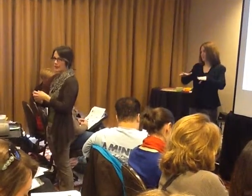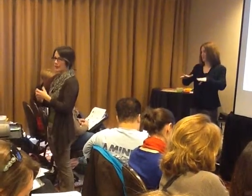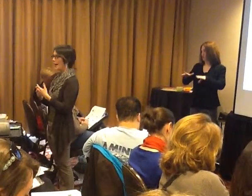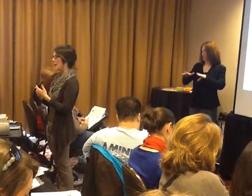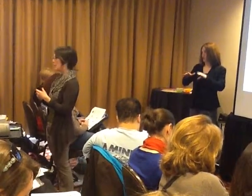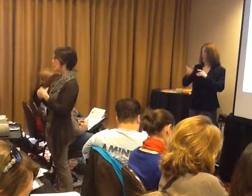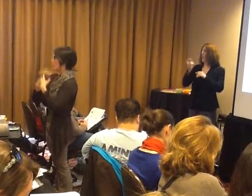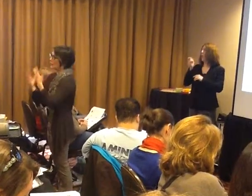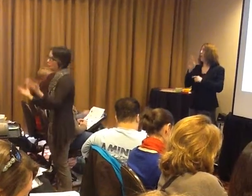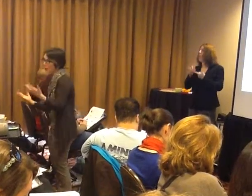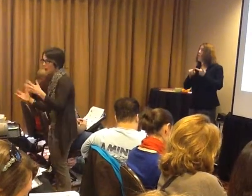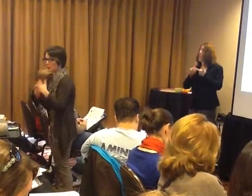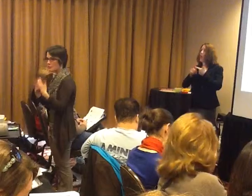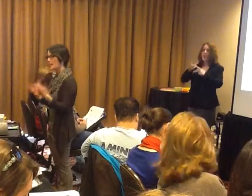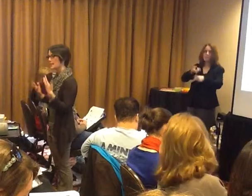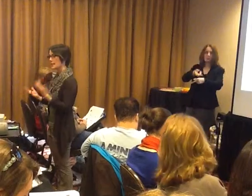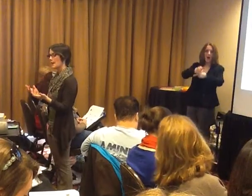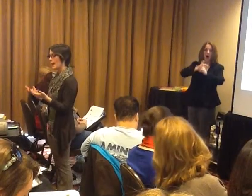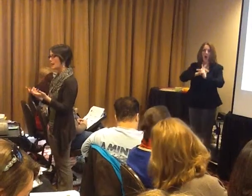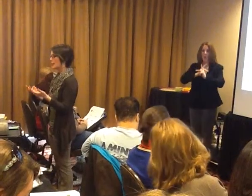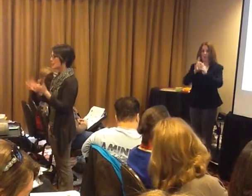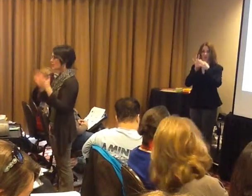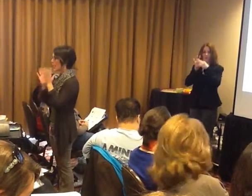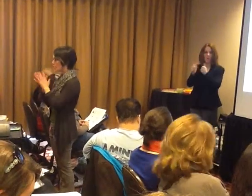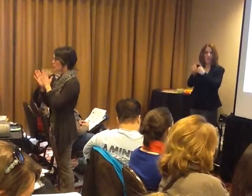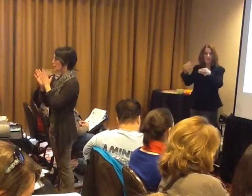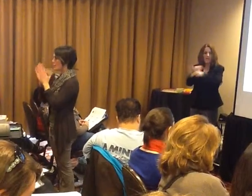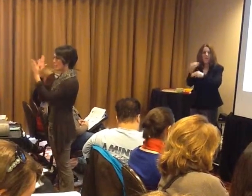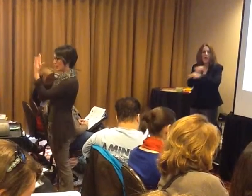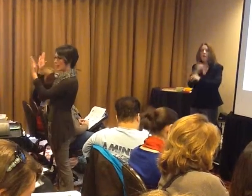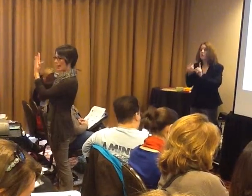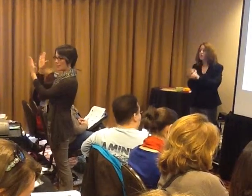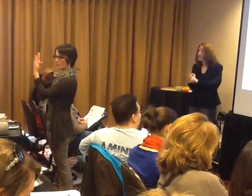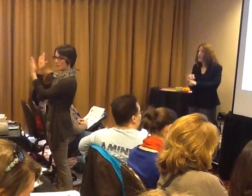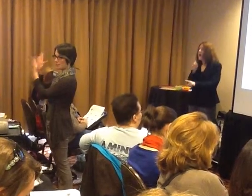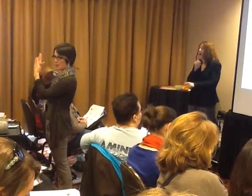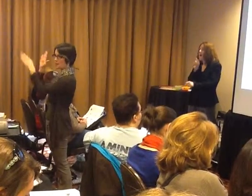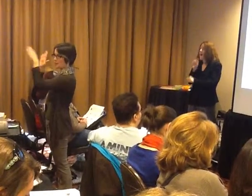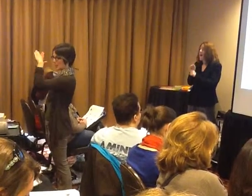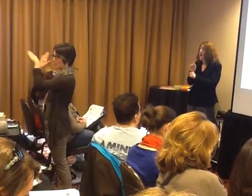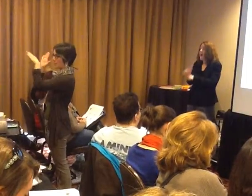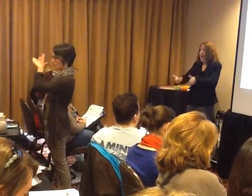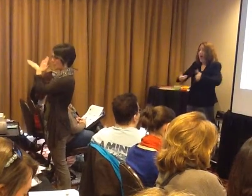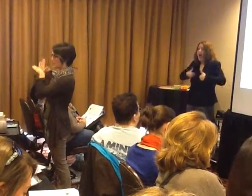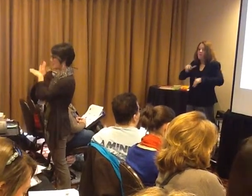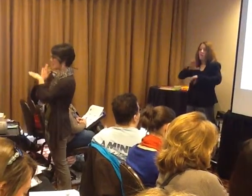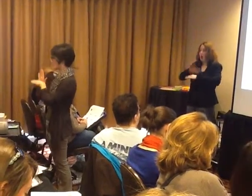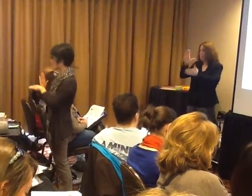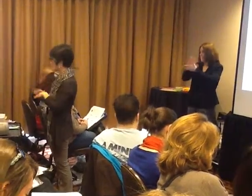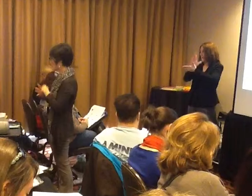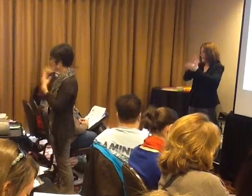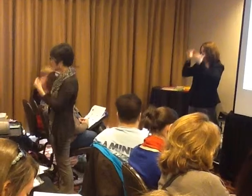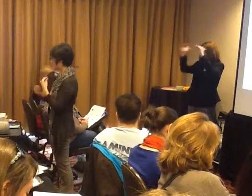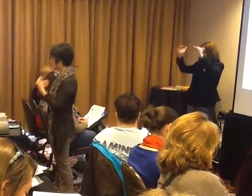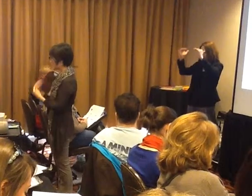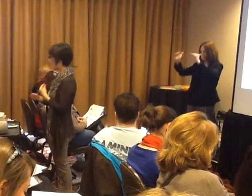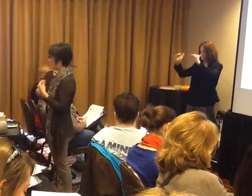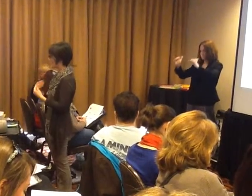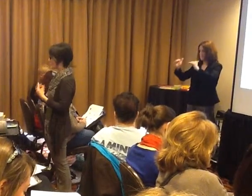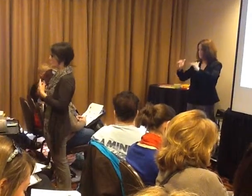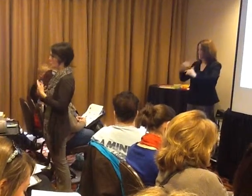teaching borrowing or different things like that, to actually put it on a piece of paper, step by step by step by step by step. This